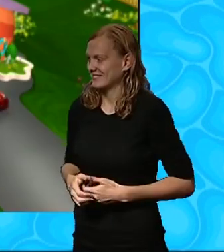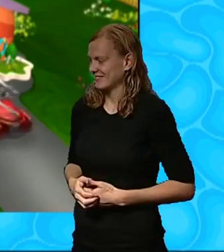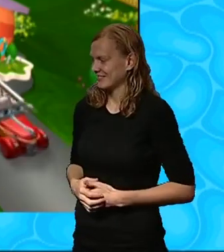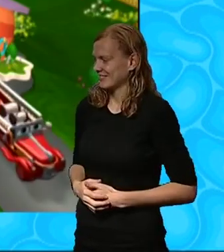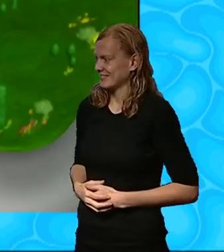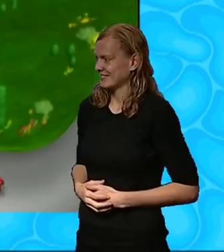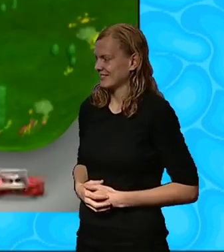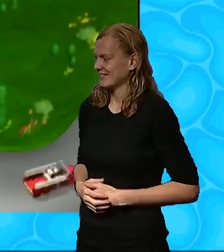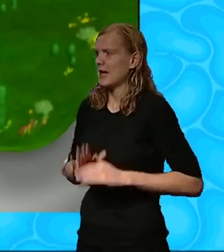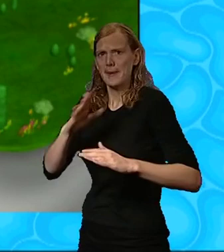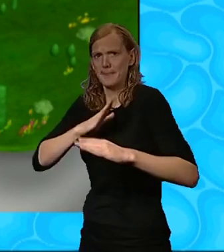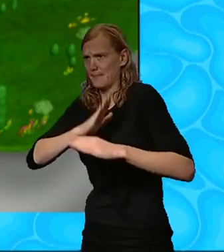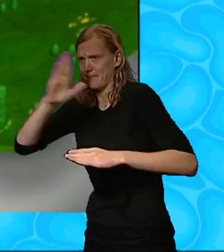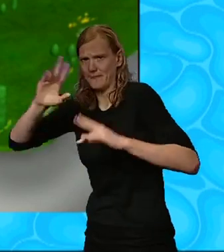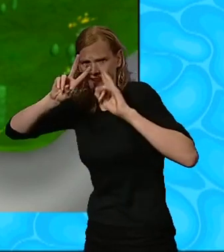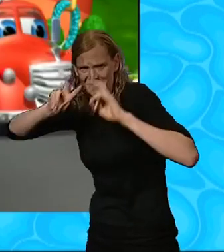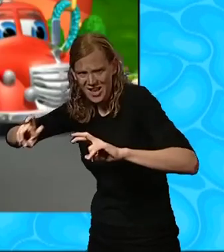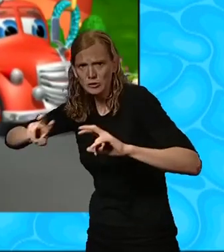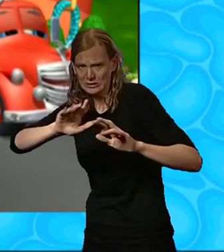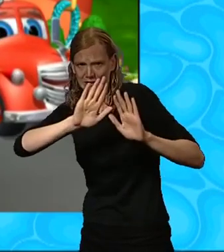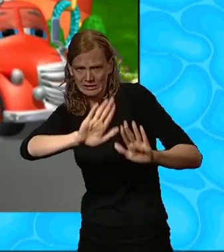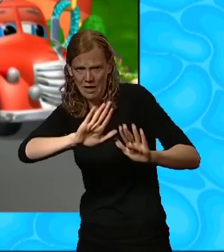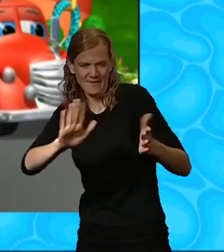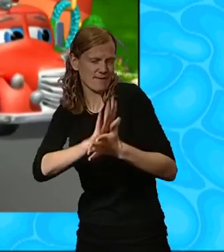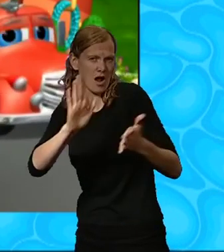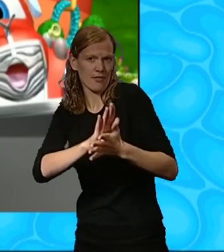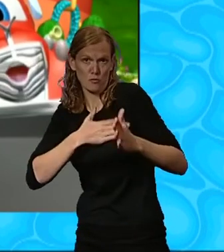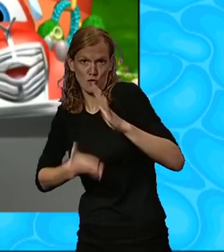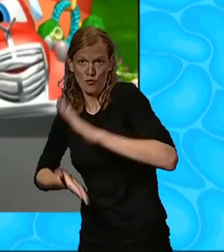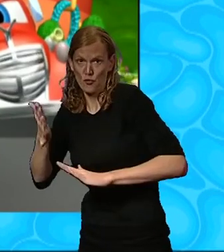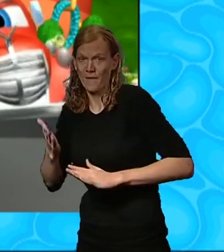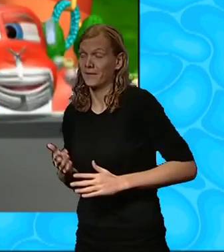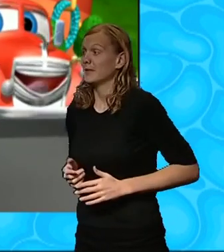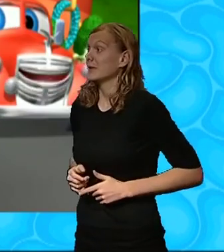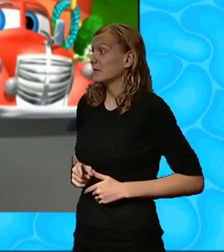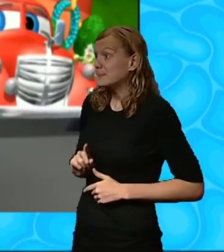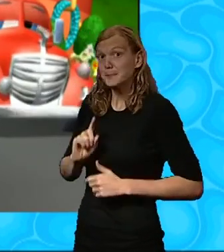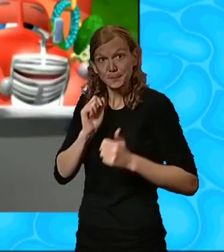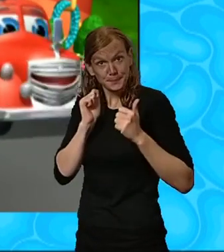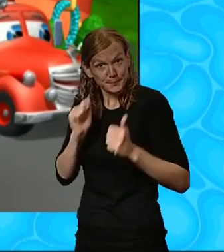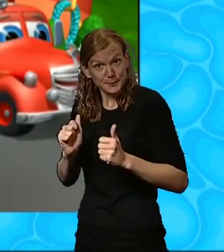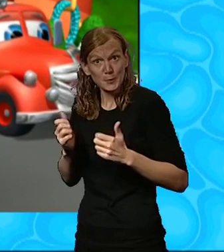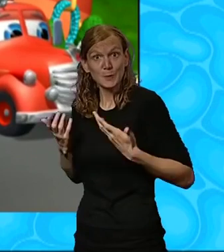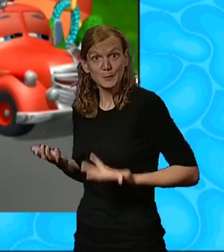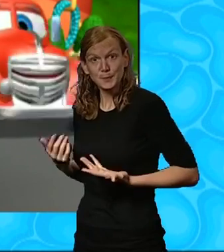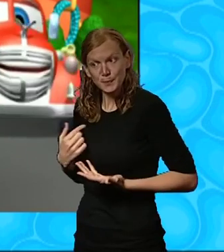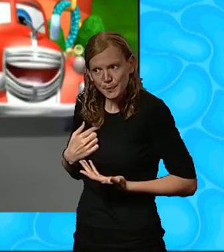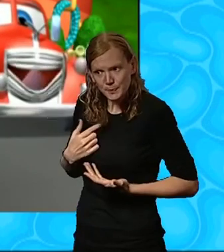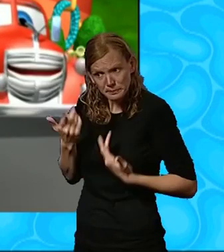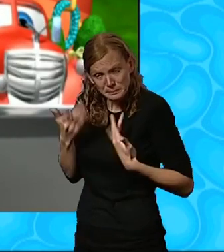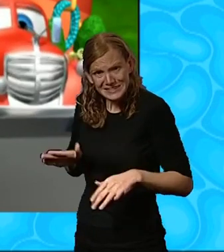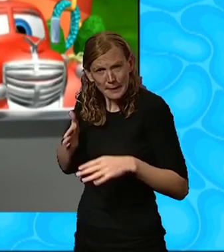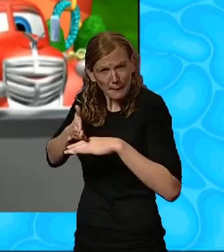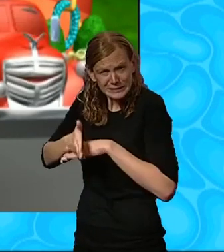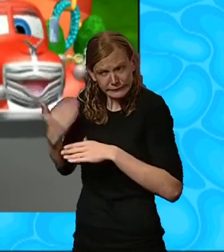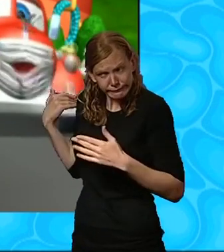and investigate. You two have fun while I'm gone. So, Finley, I hear you've been busy